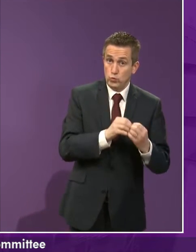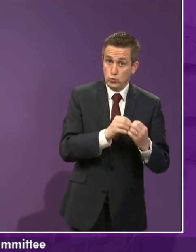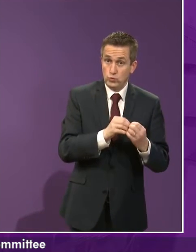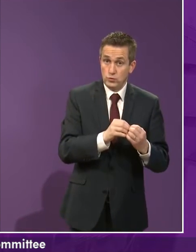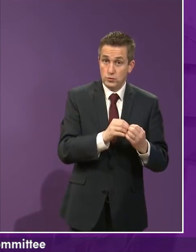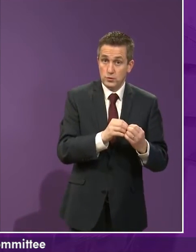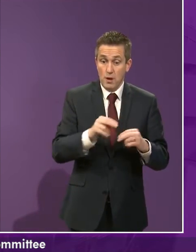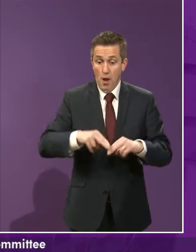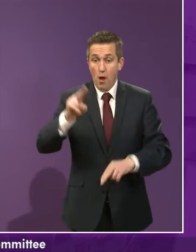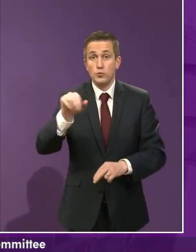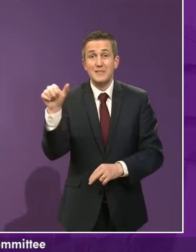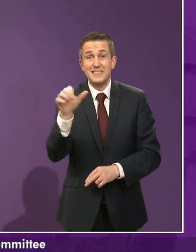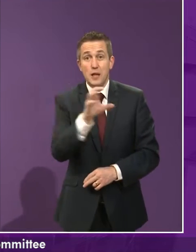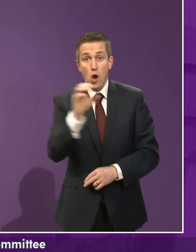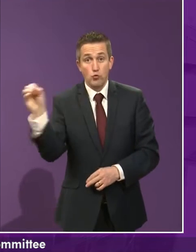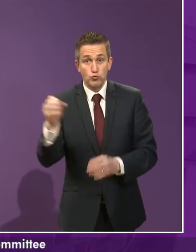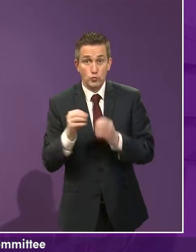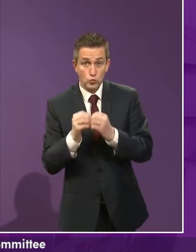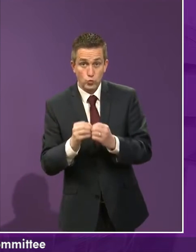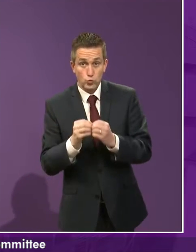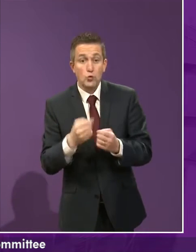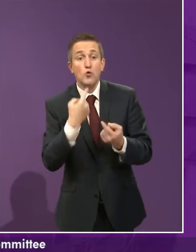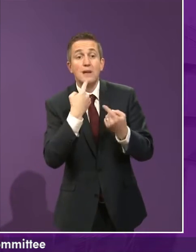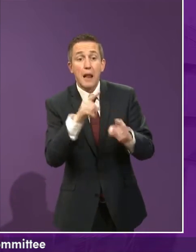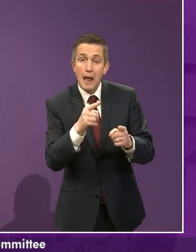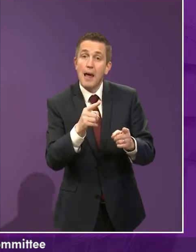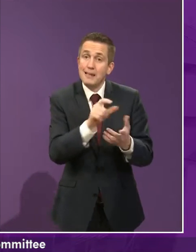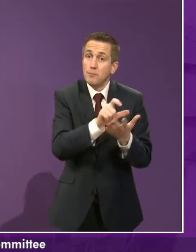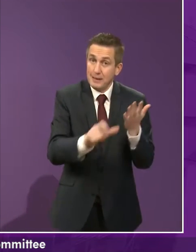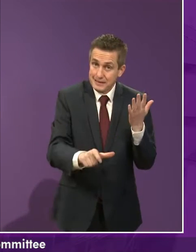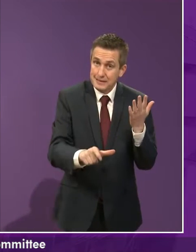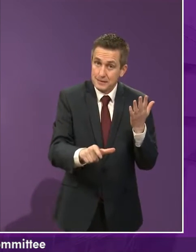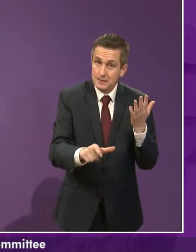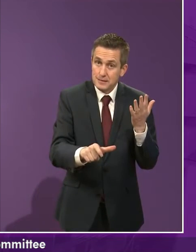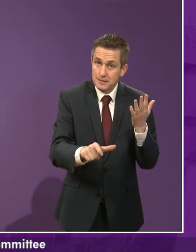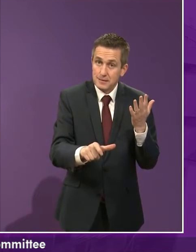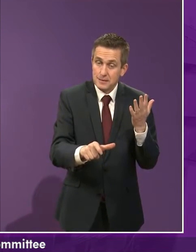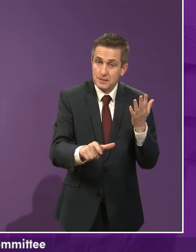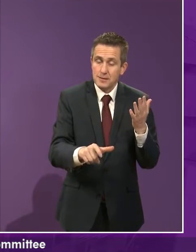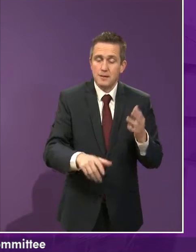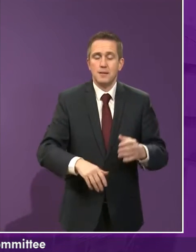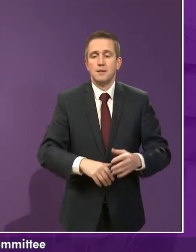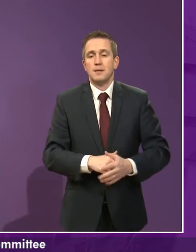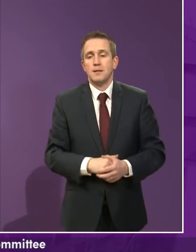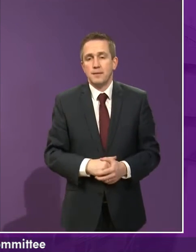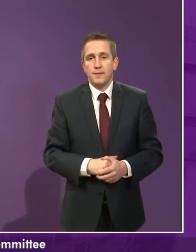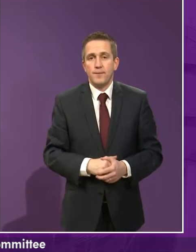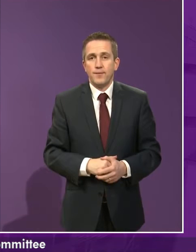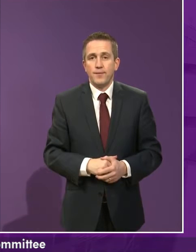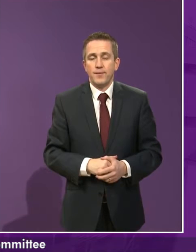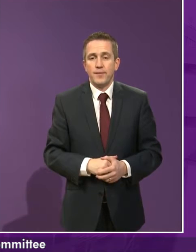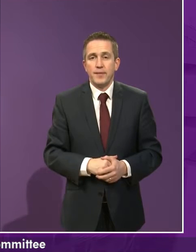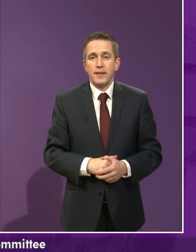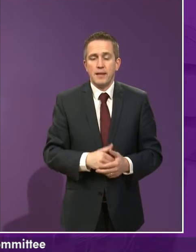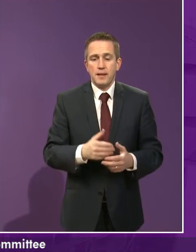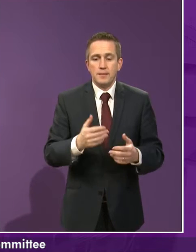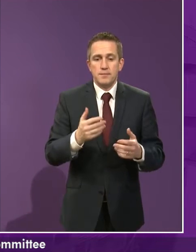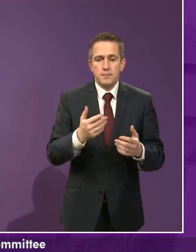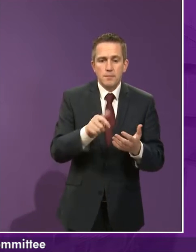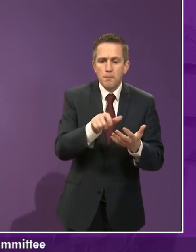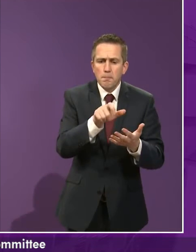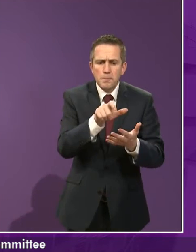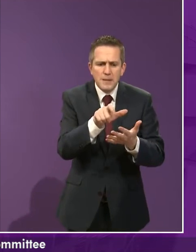over 1,600 students with disabilities. What we're also finding is the categories